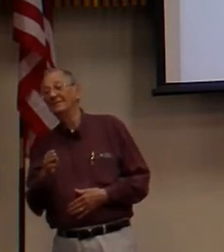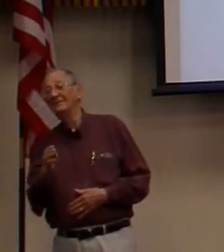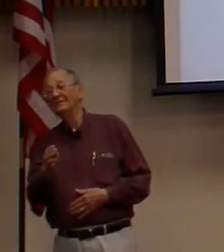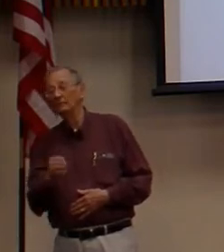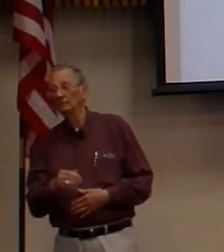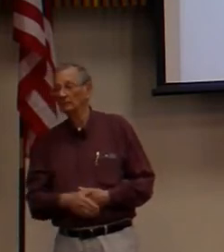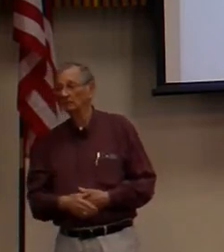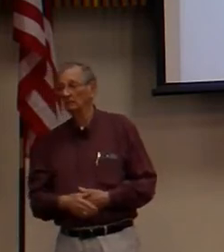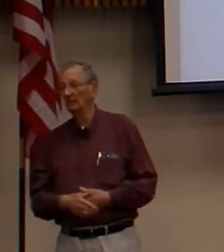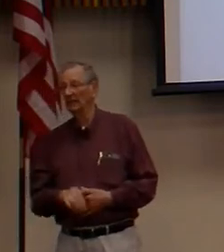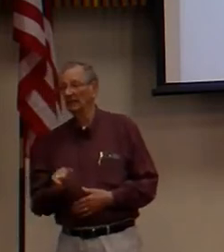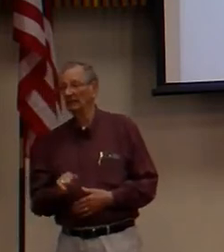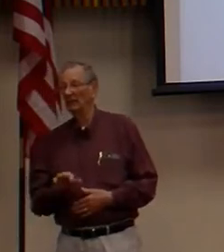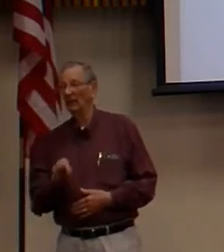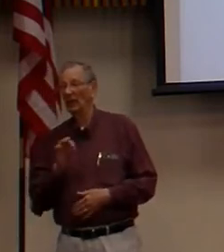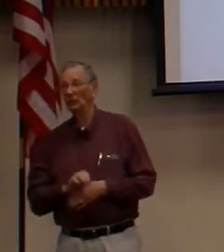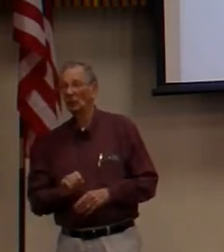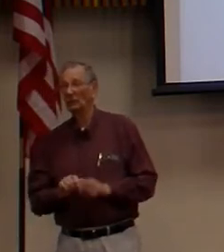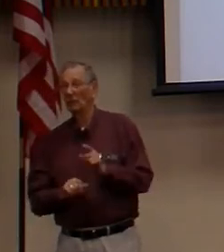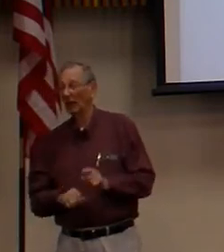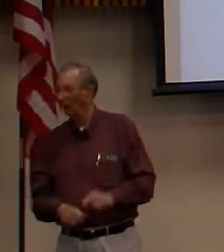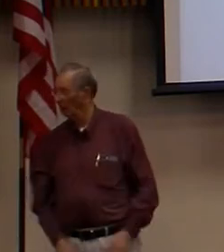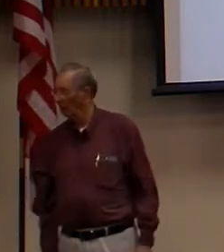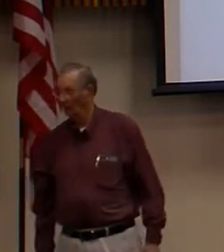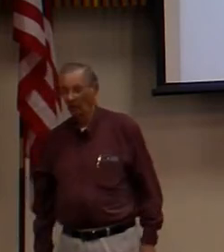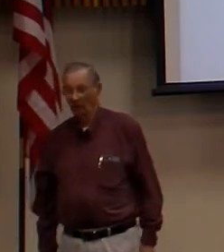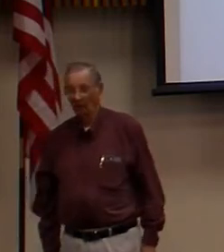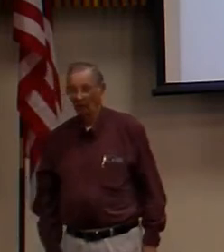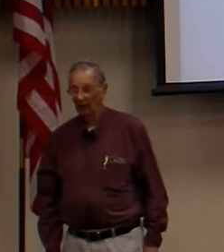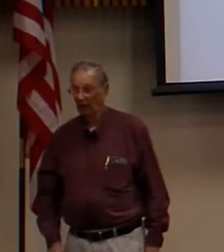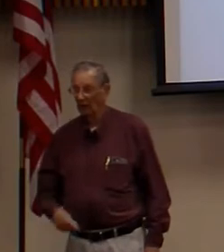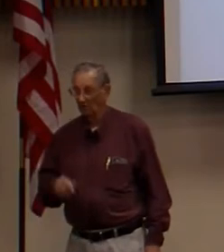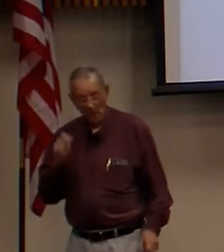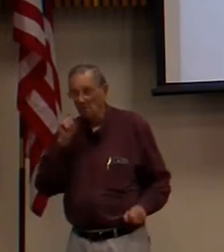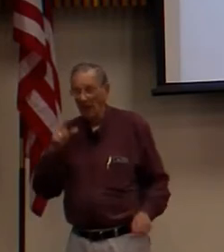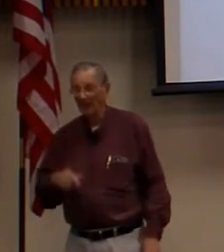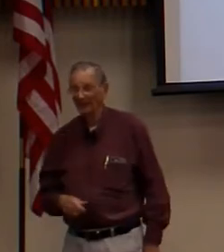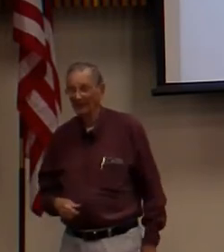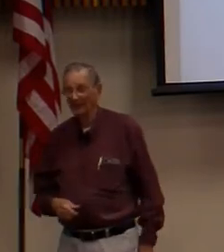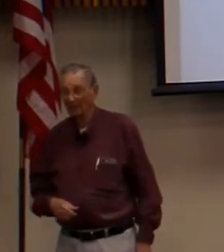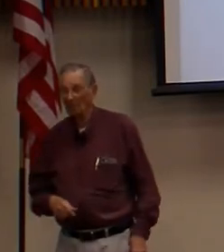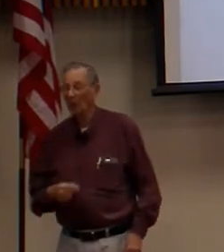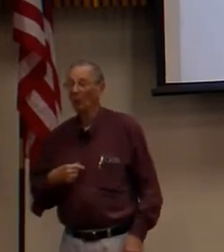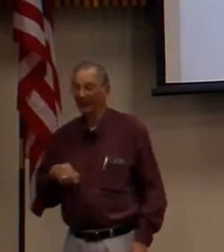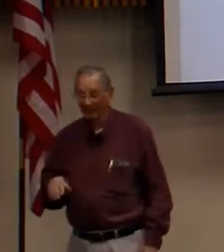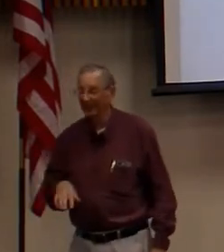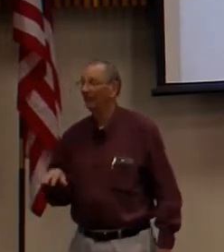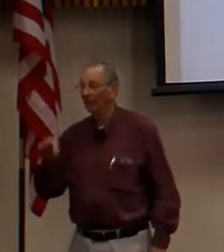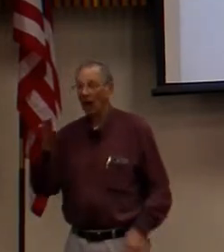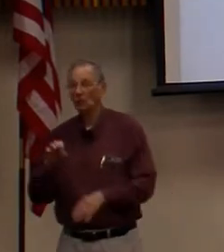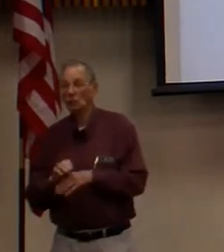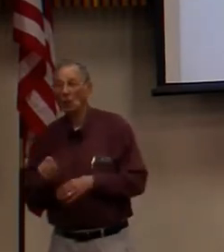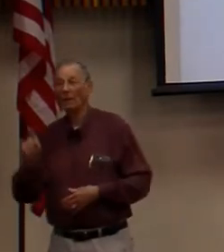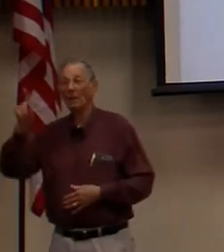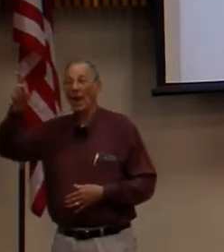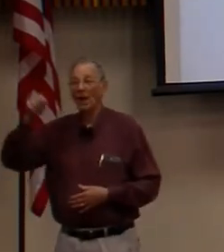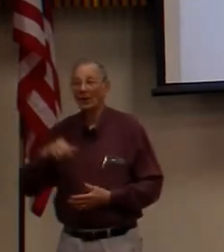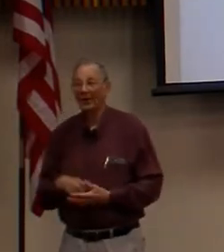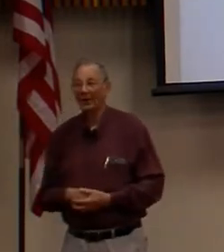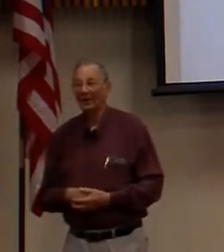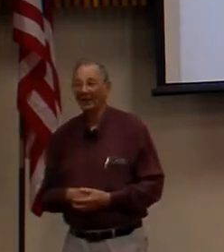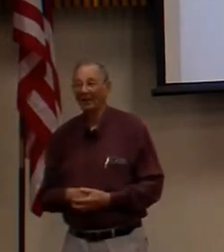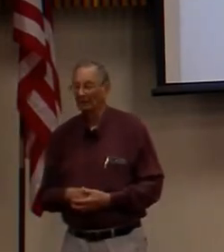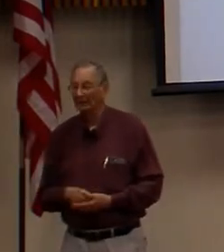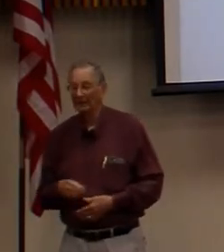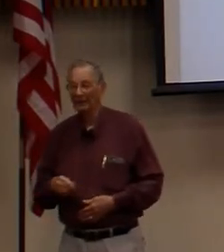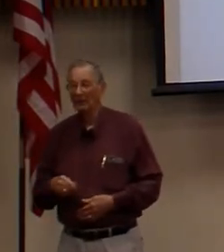I thought, man, if we find a church up here, it's going to be amazing. And of course we did, but this